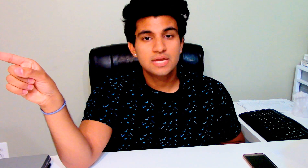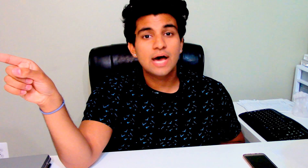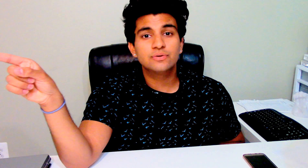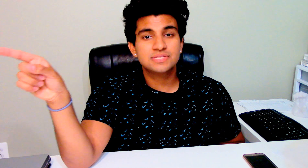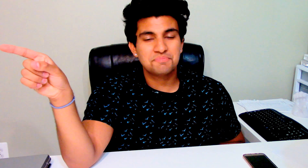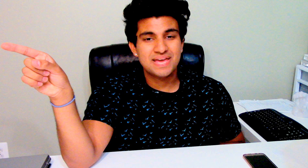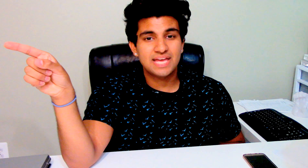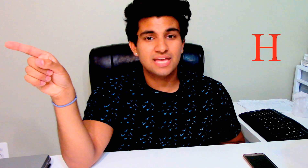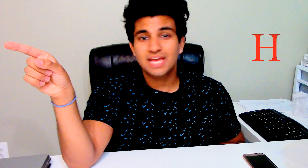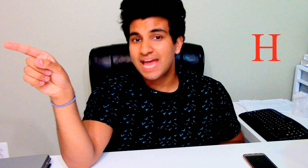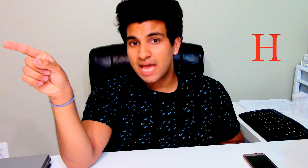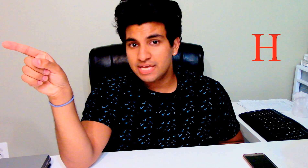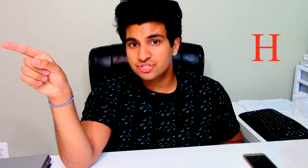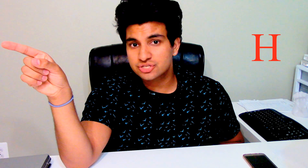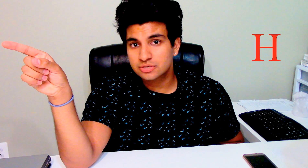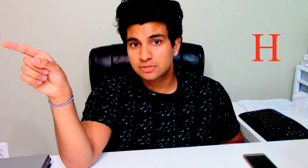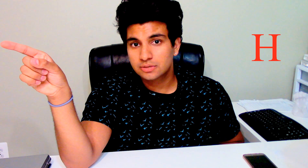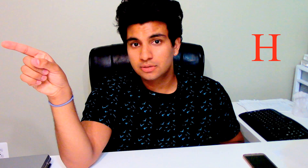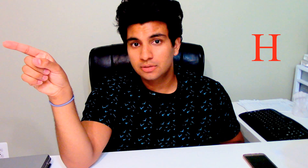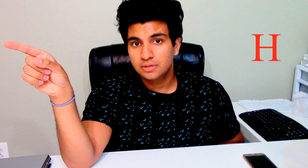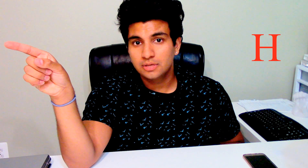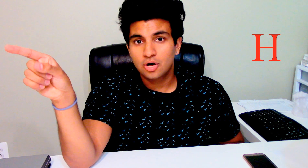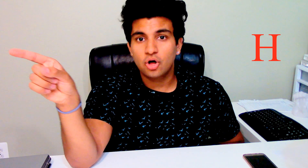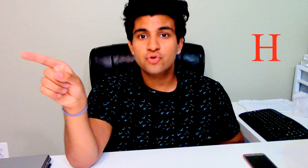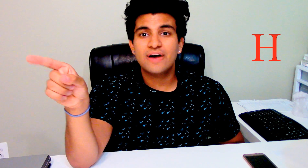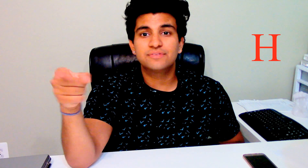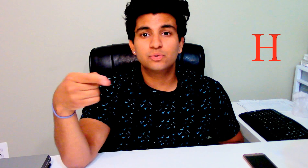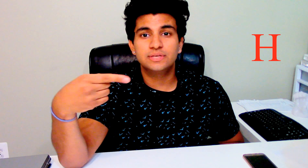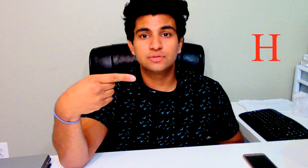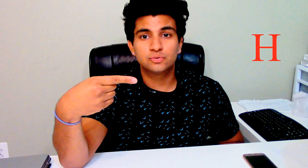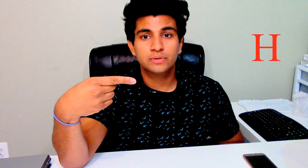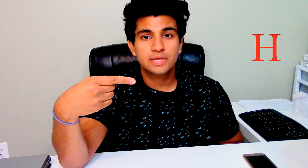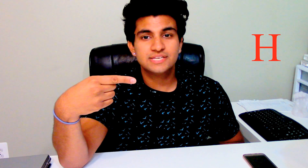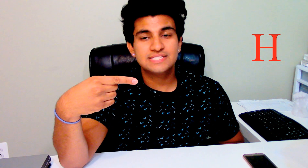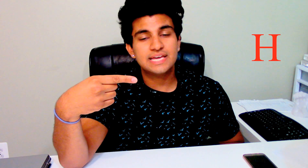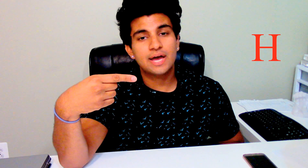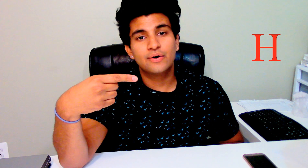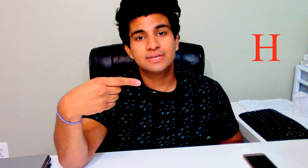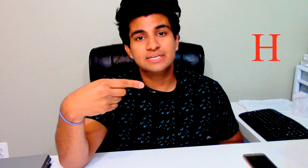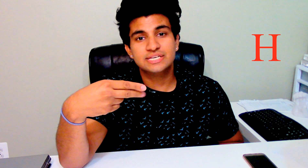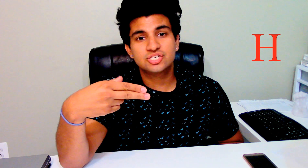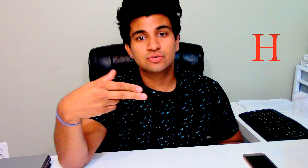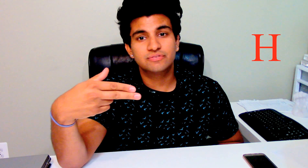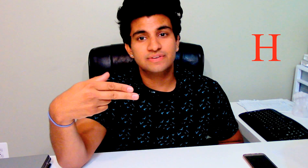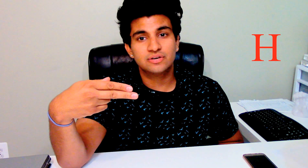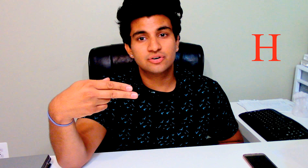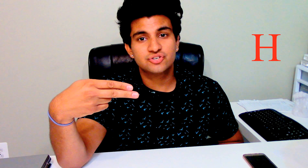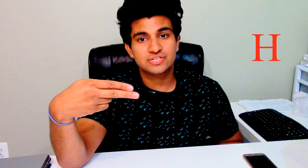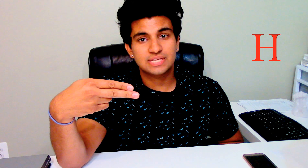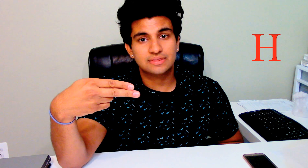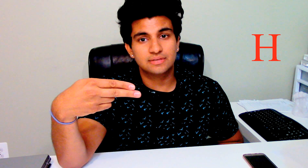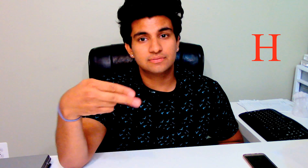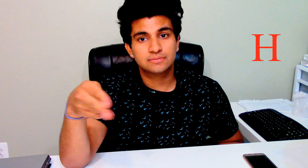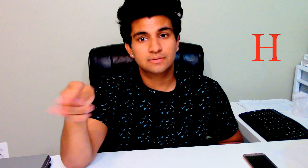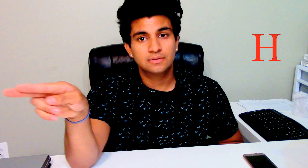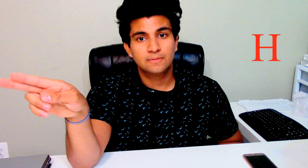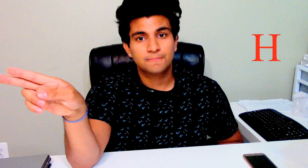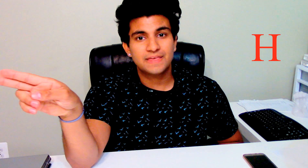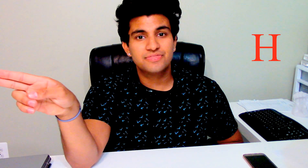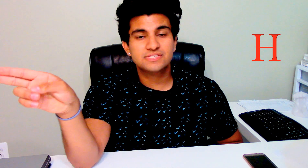Now, to make a H, all you have to really do is take out an additional finger just like this. And this is